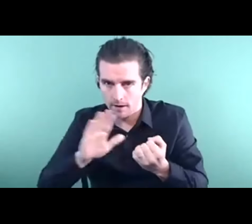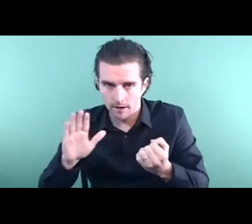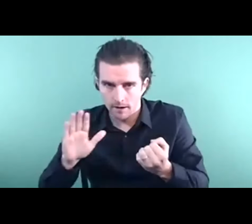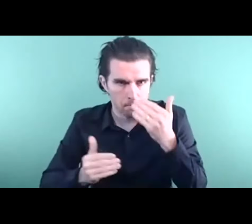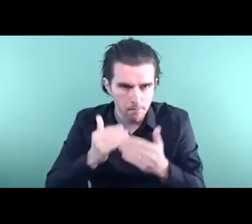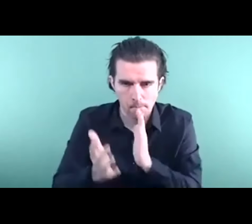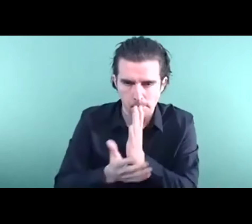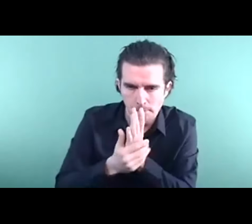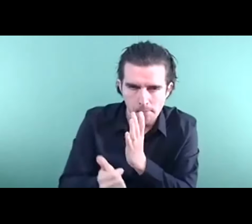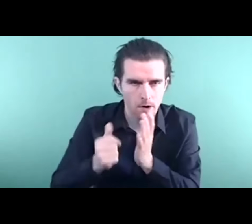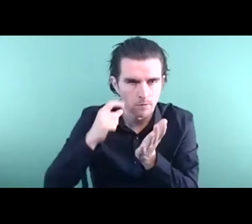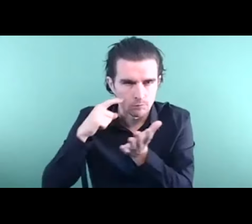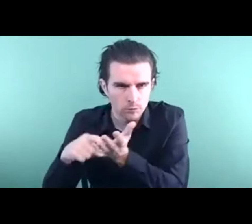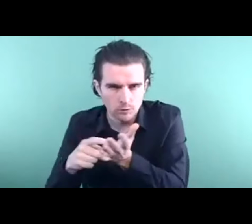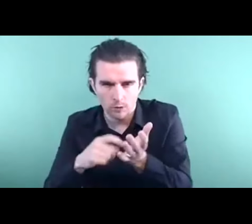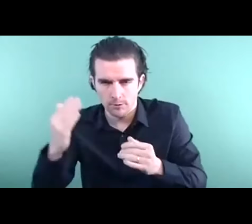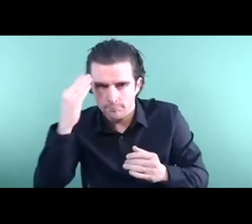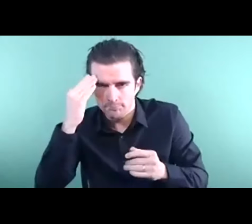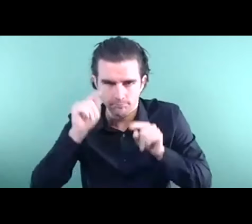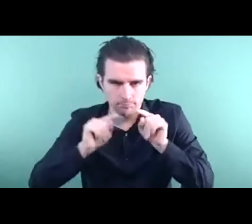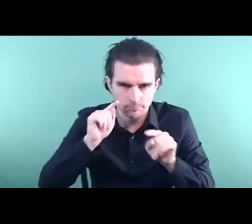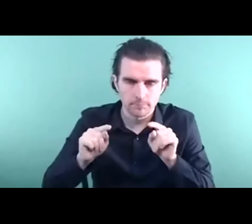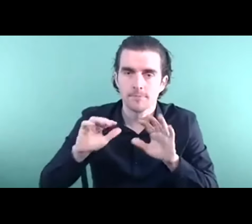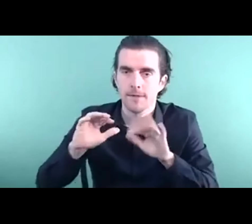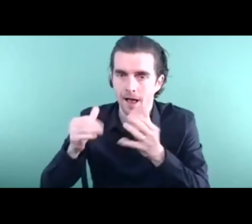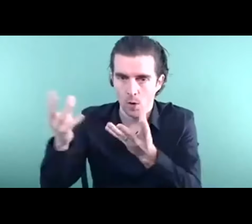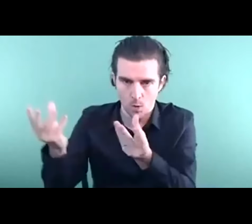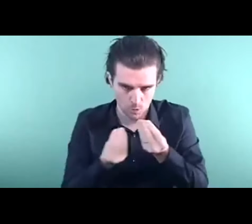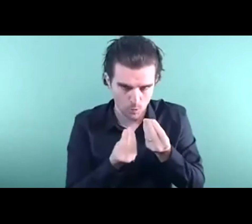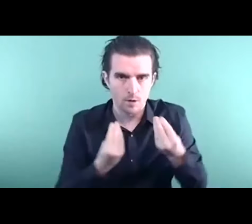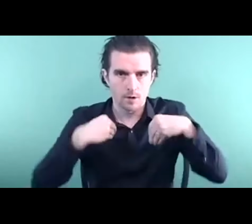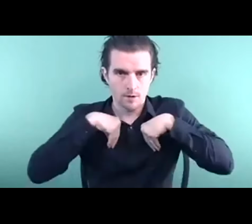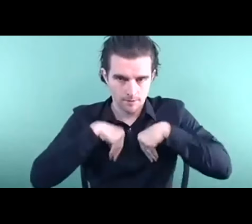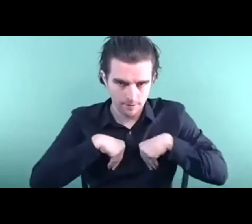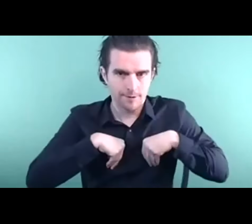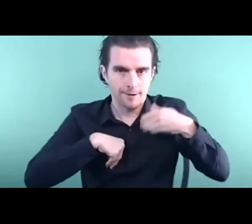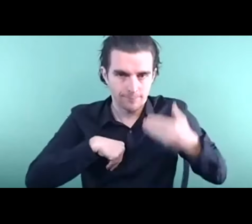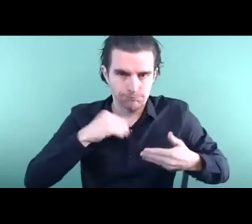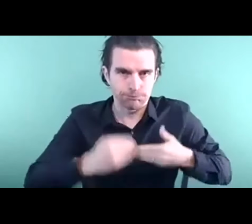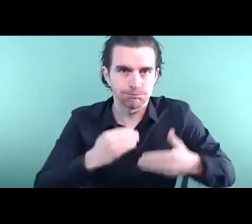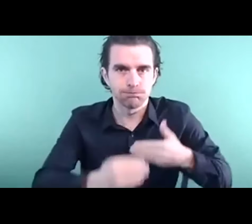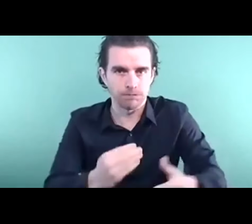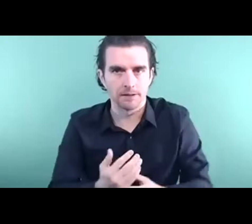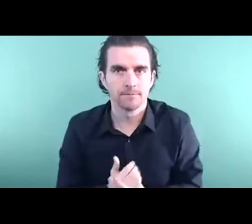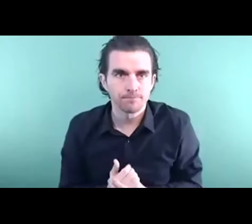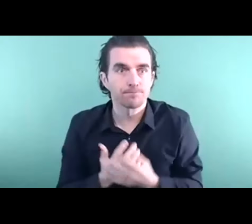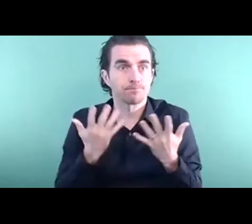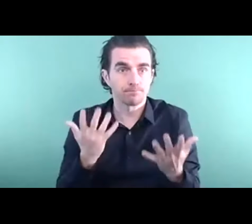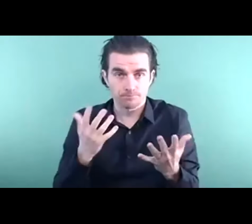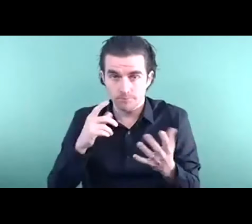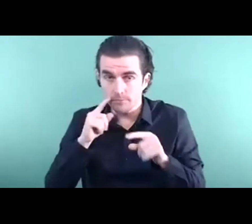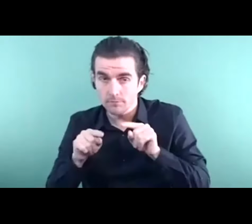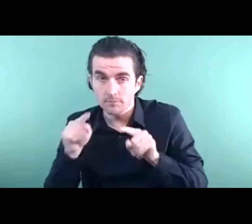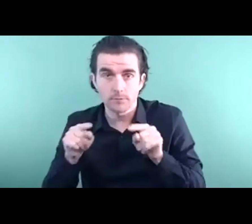rights. And the researchers in DARE are working on a wide range of disability rights subjects and